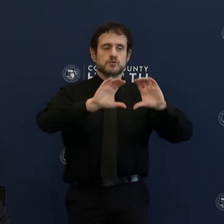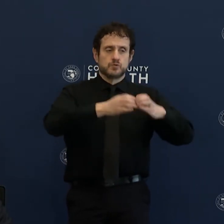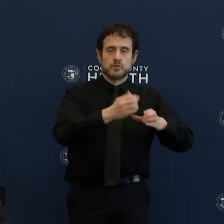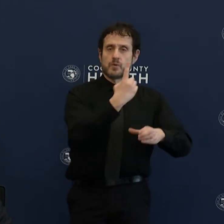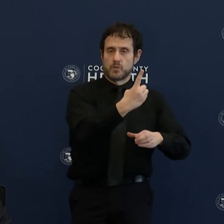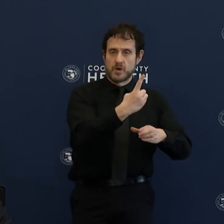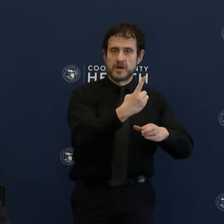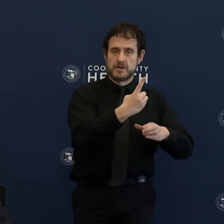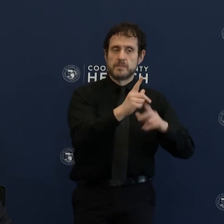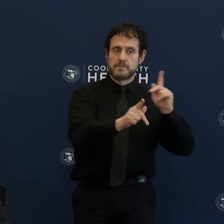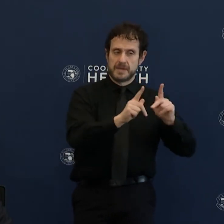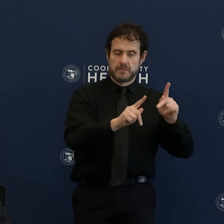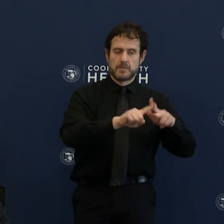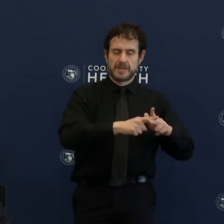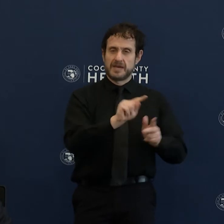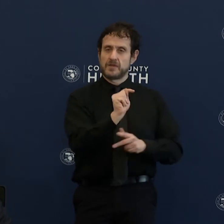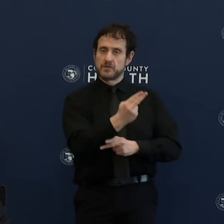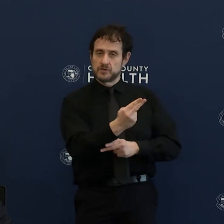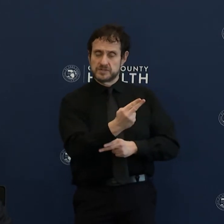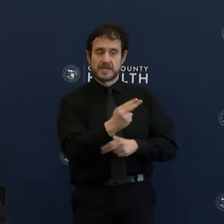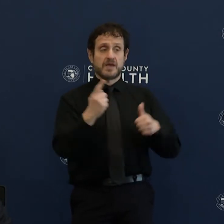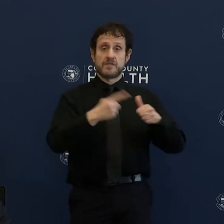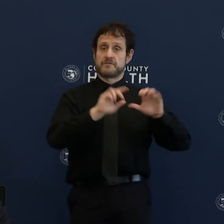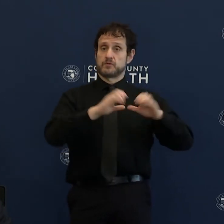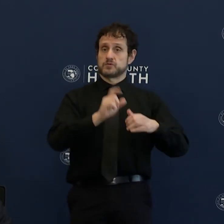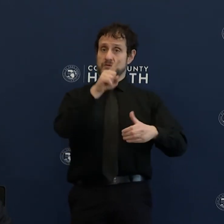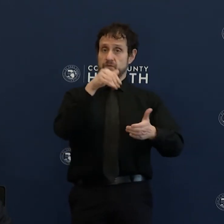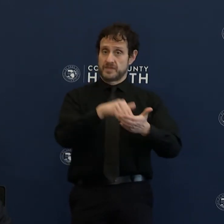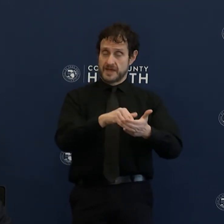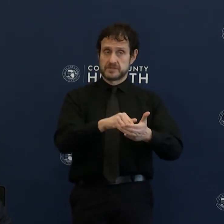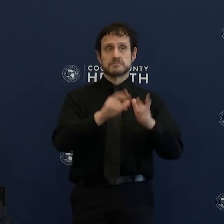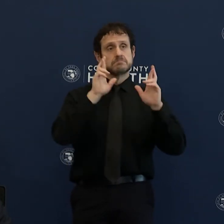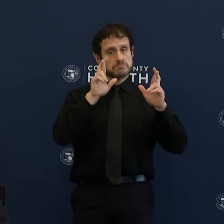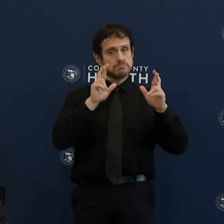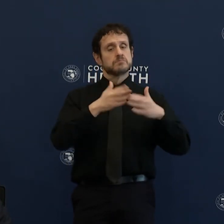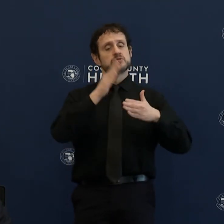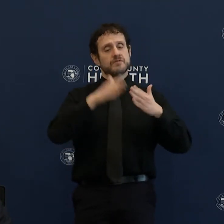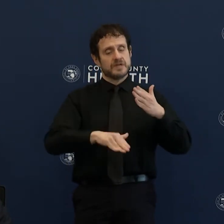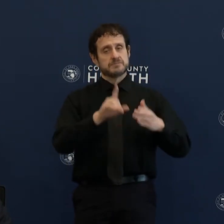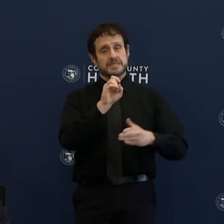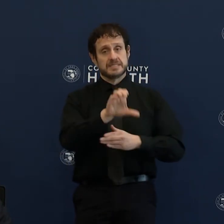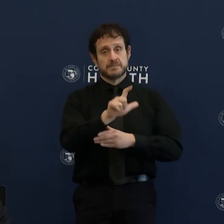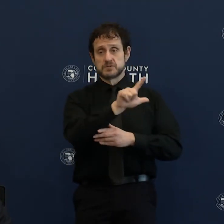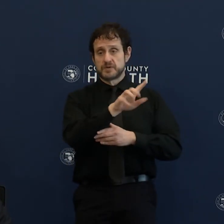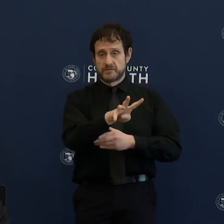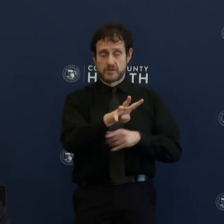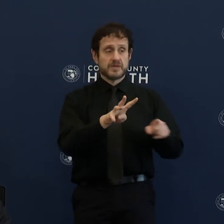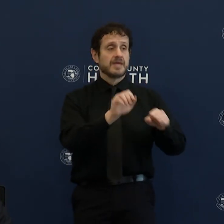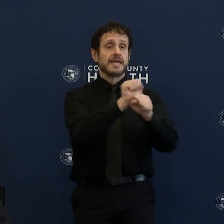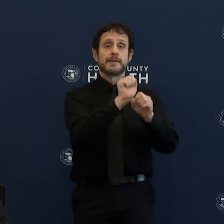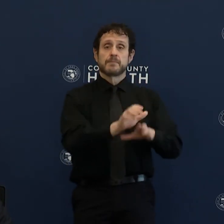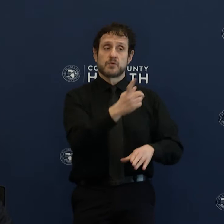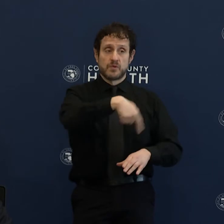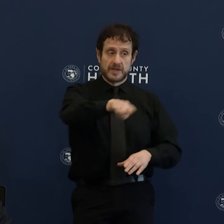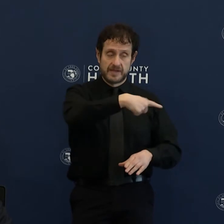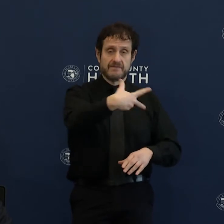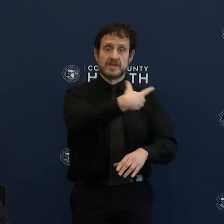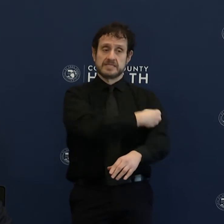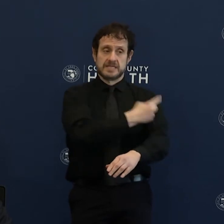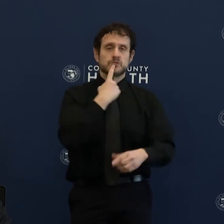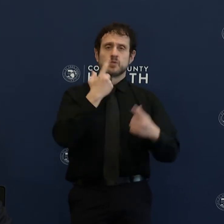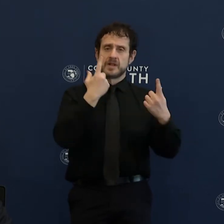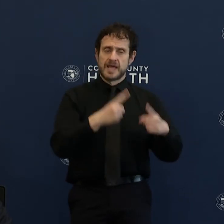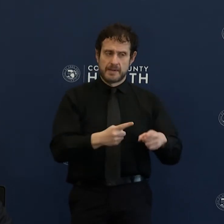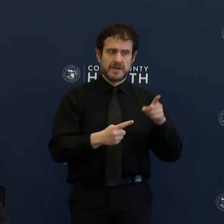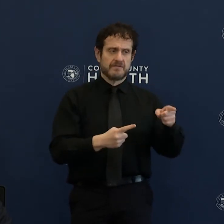to complete this initial group of 1,000 by December 24th. Employee vaccines will take place at times